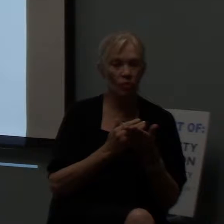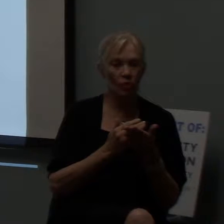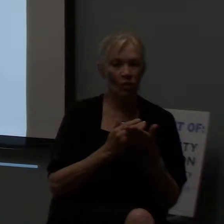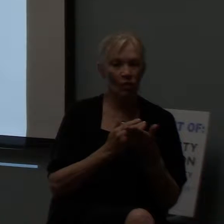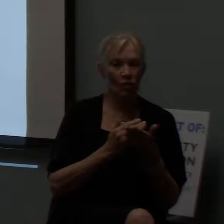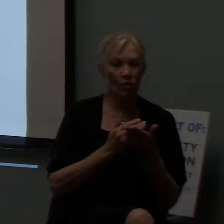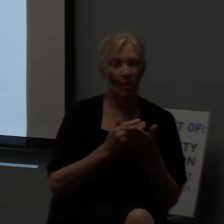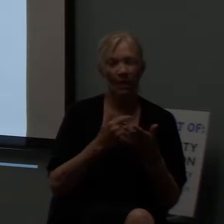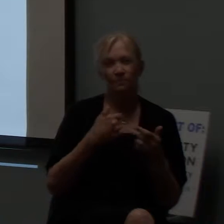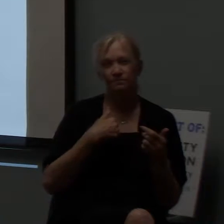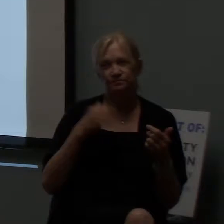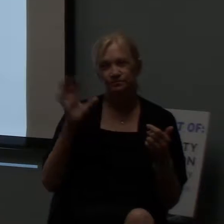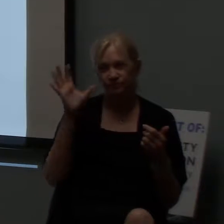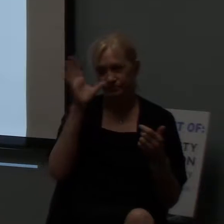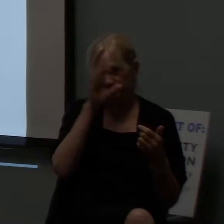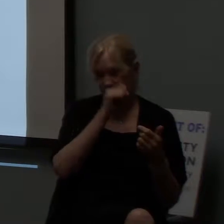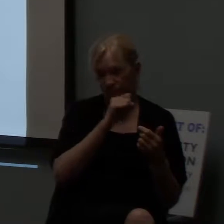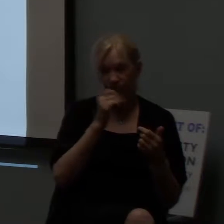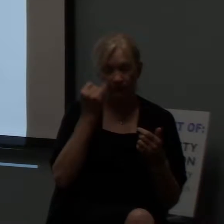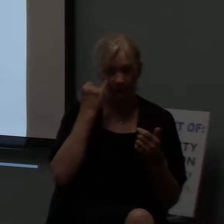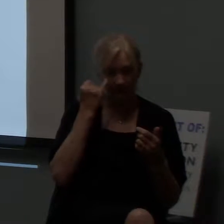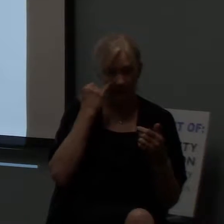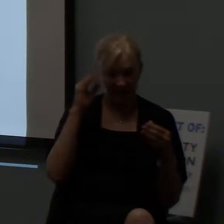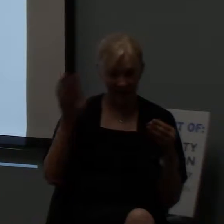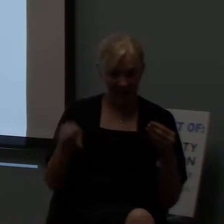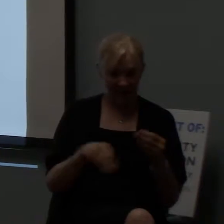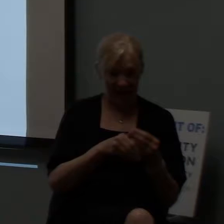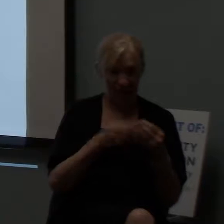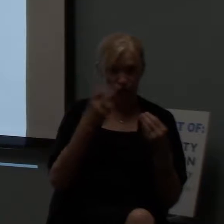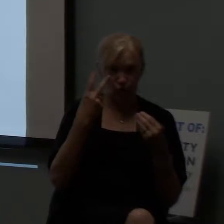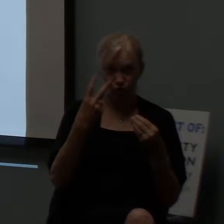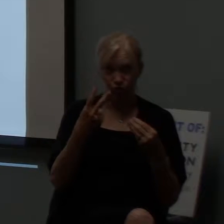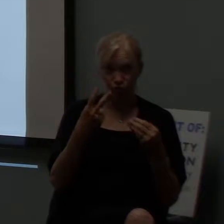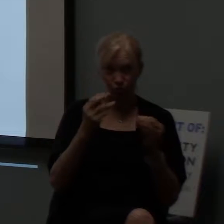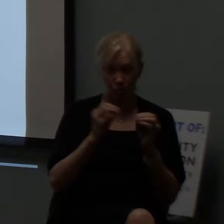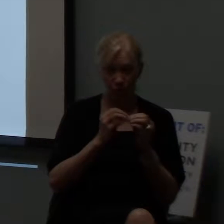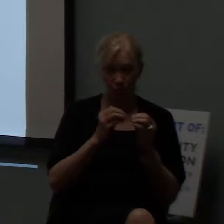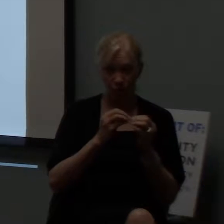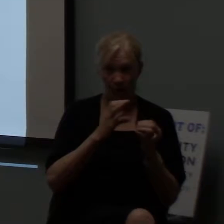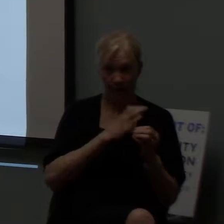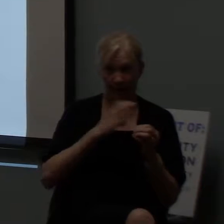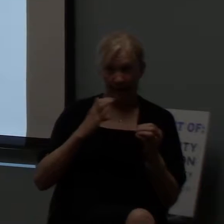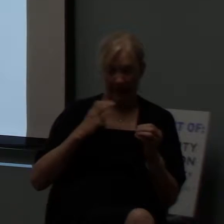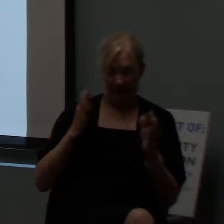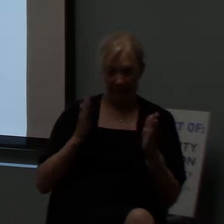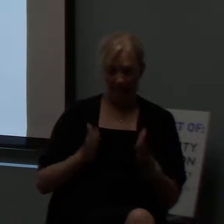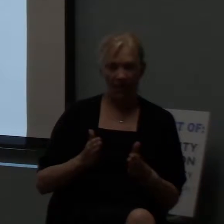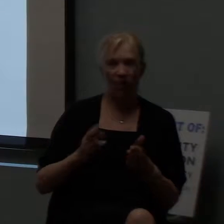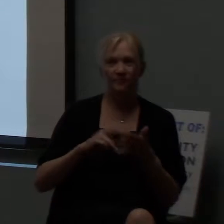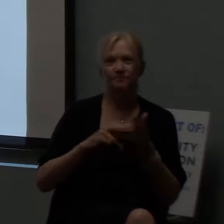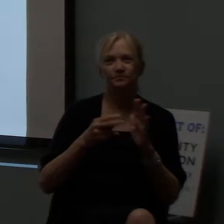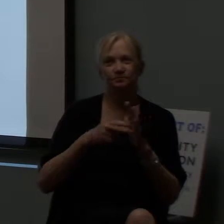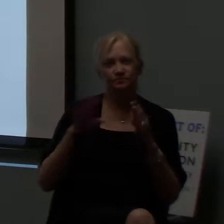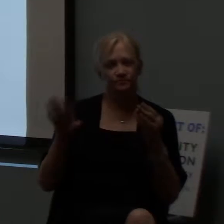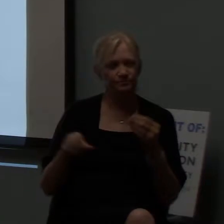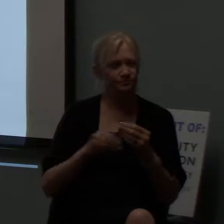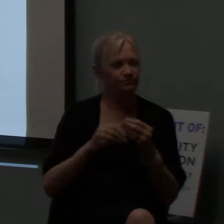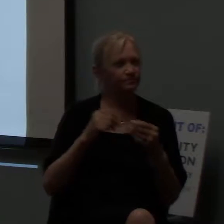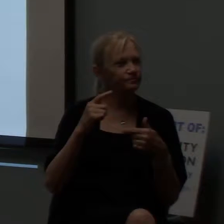Now we're estimating that if we added 2 commissioners, we would be adding